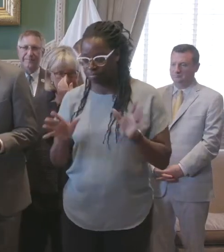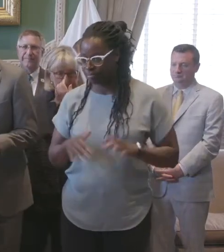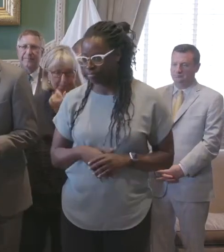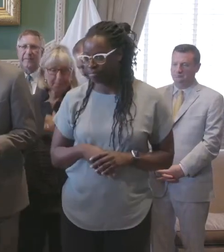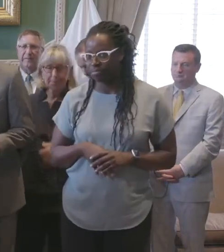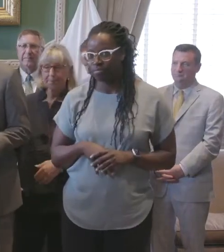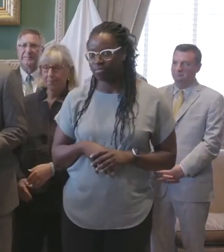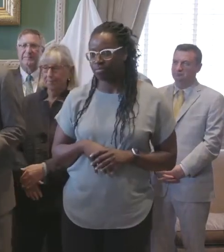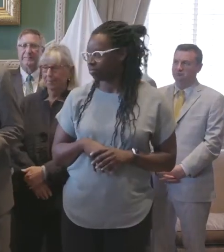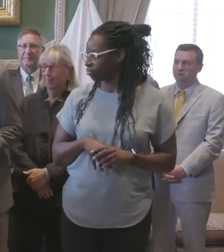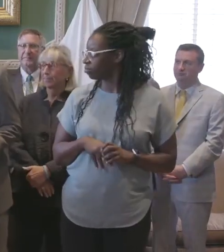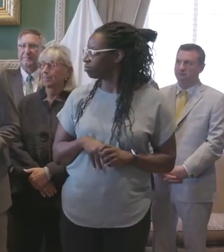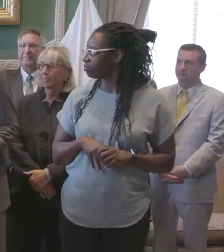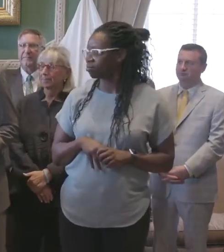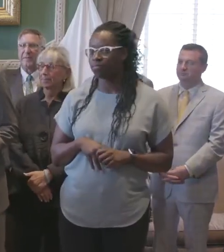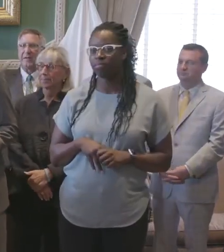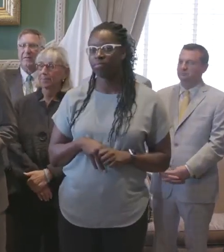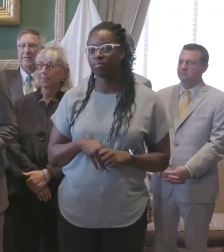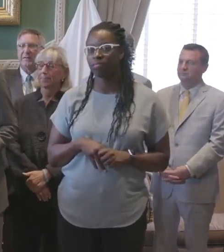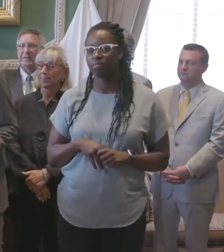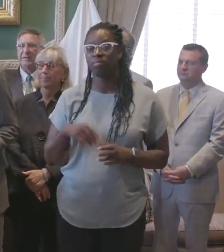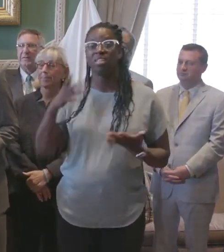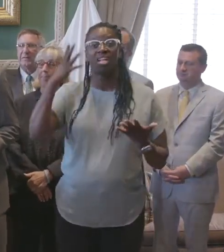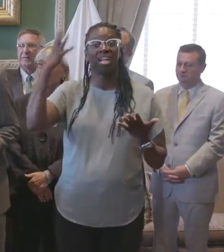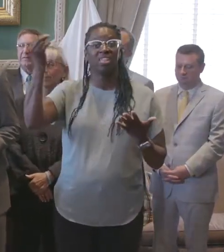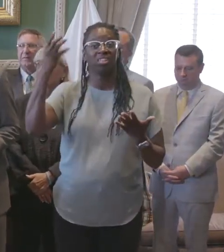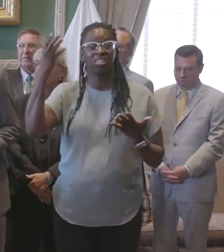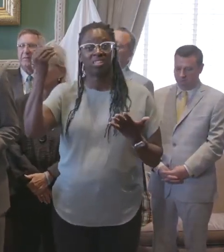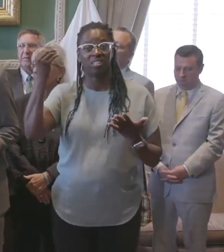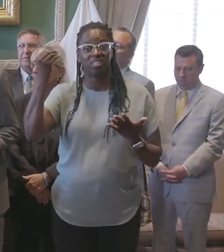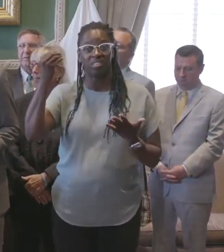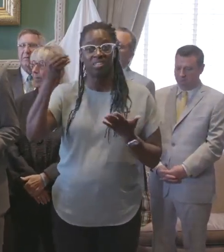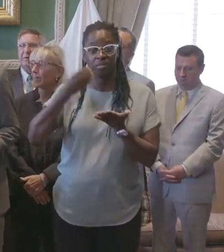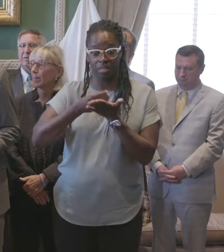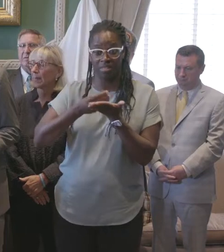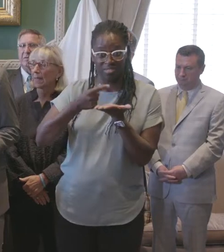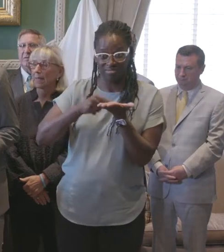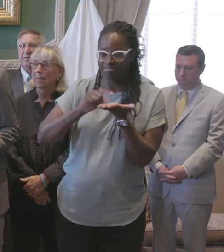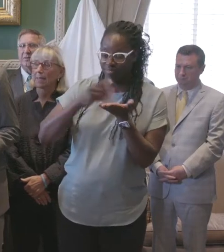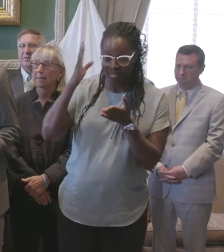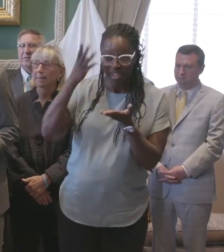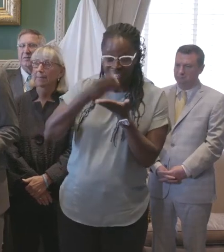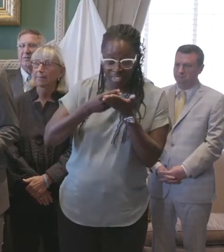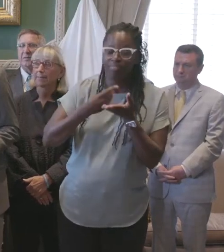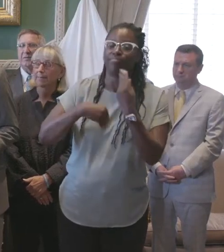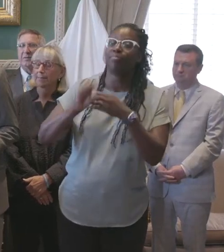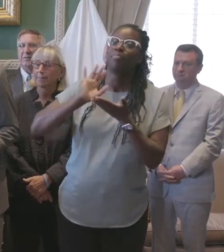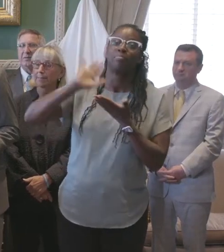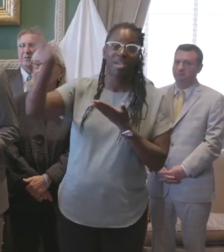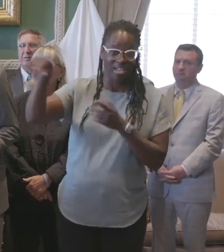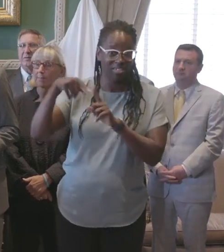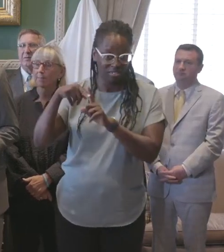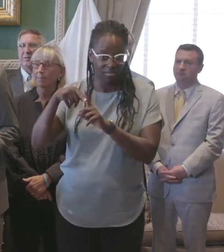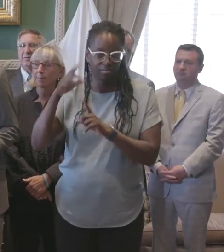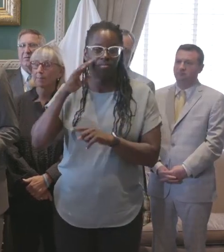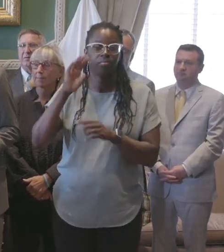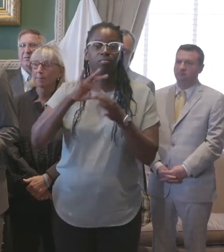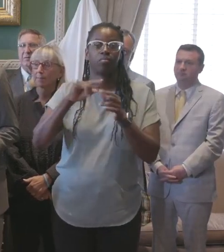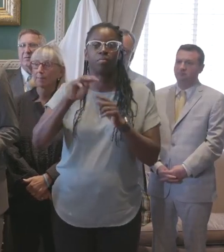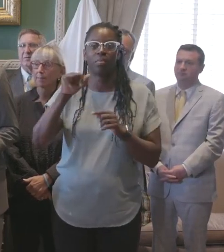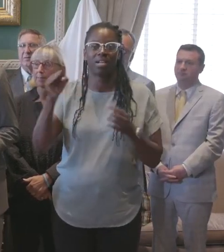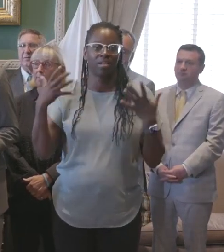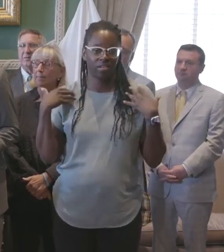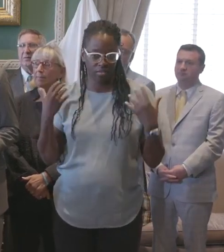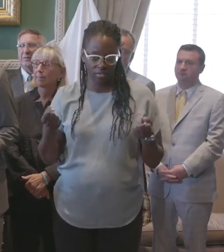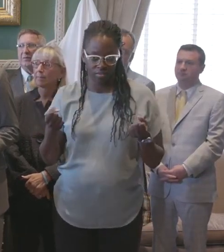The two policy sections, outside sections, that we returned with amendment are related to MassHealth. One has to do with